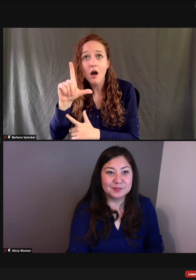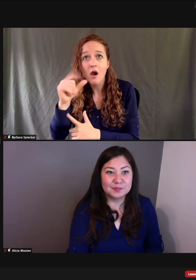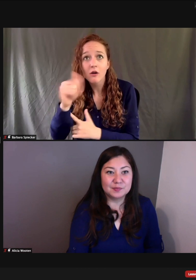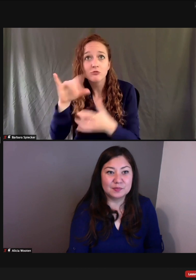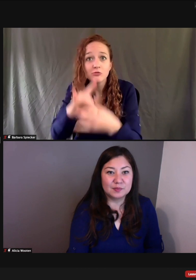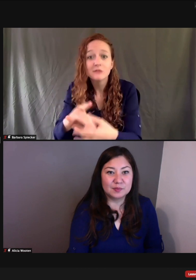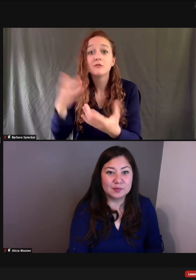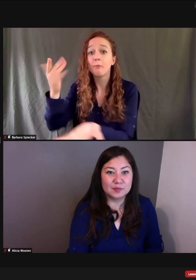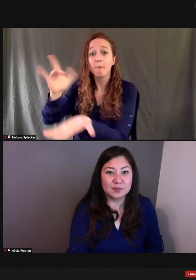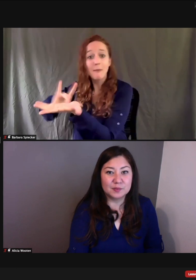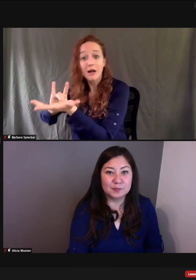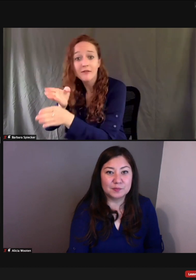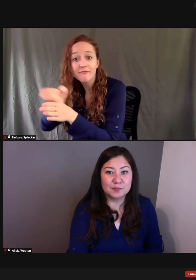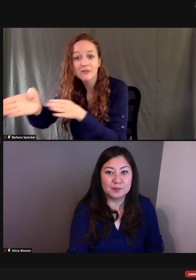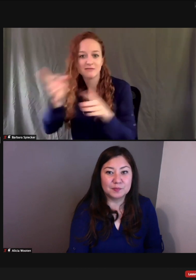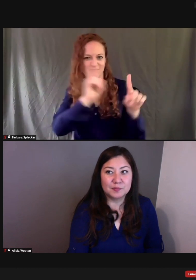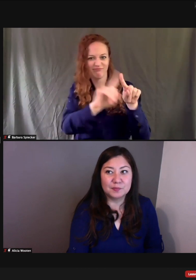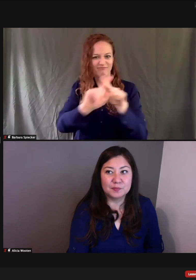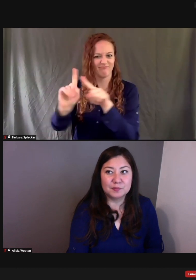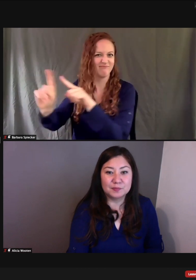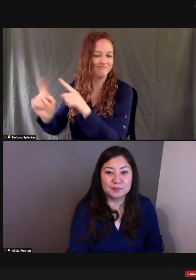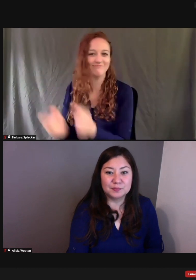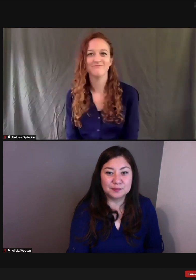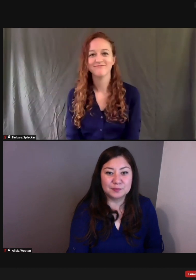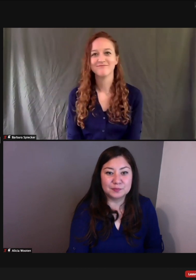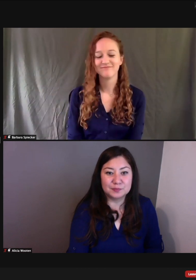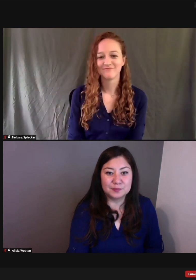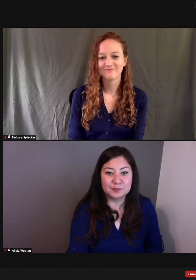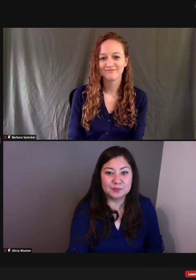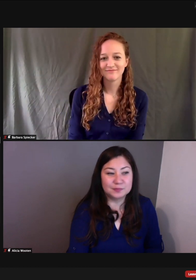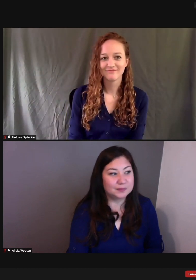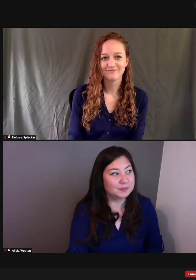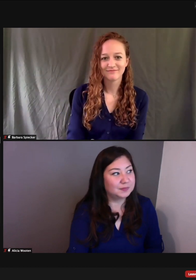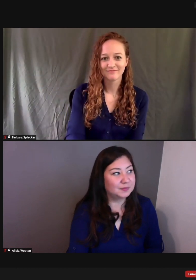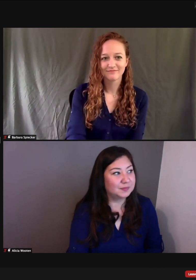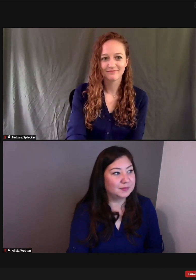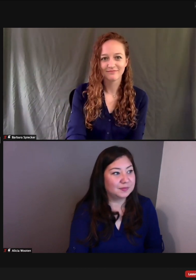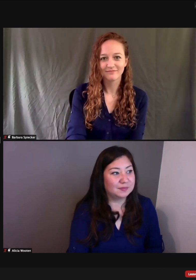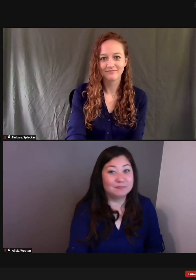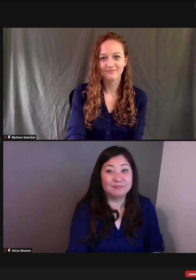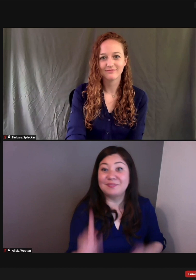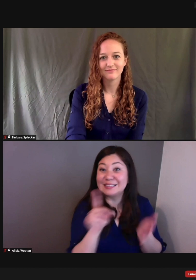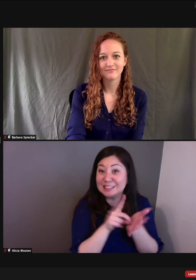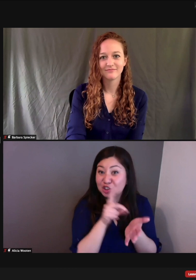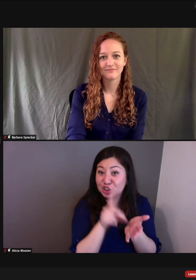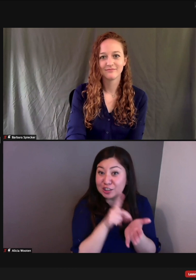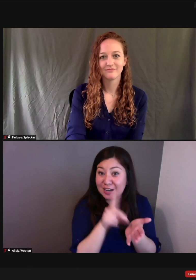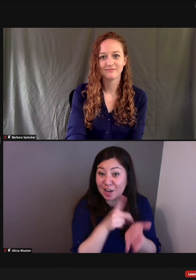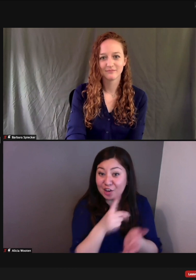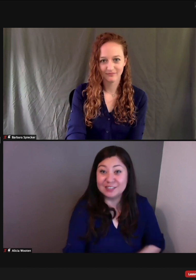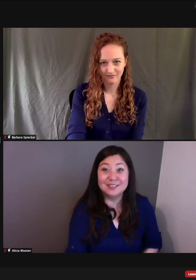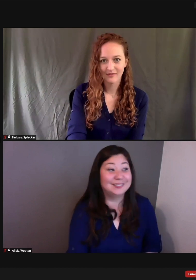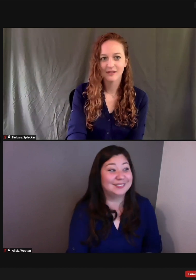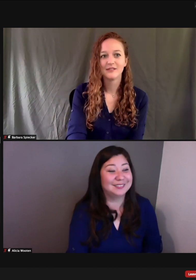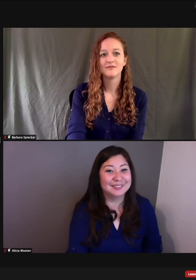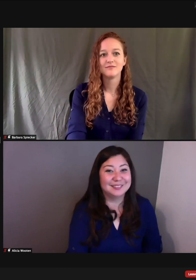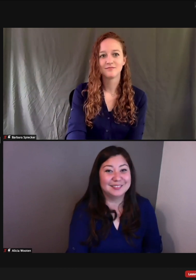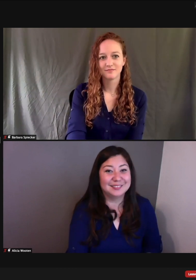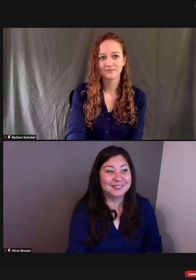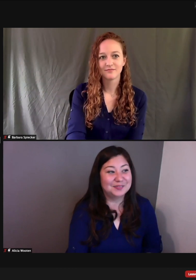have different STEM news, different people who we're recognizing and spotlighting and different information. So you'll see articles